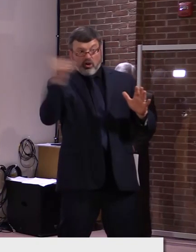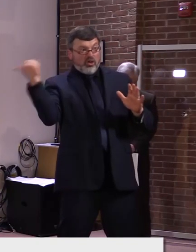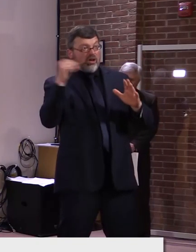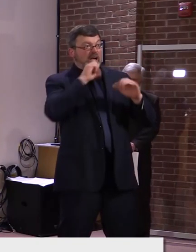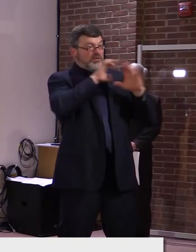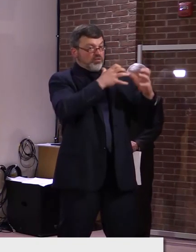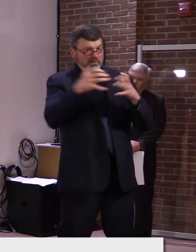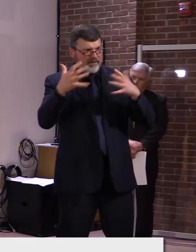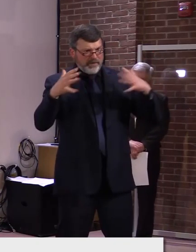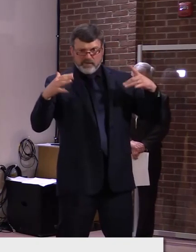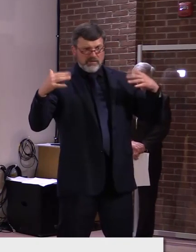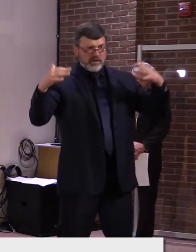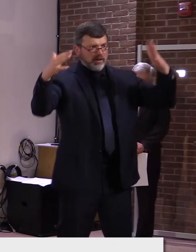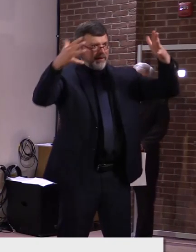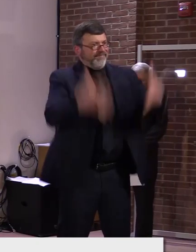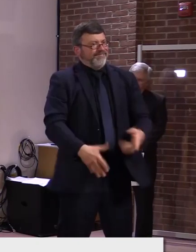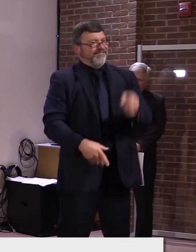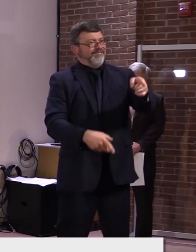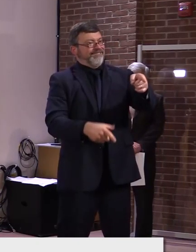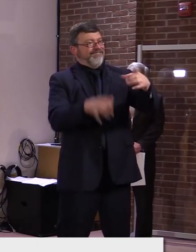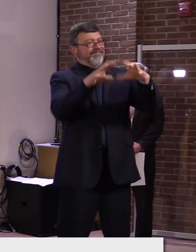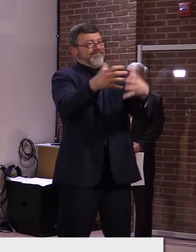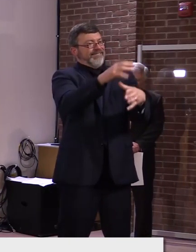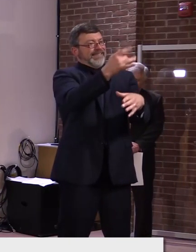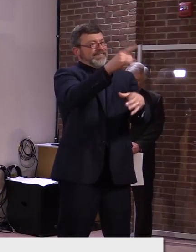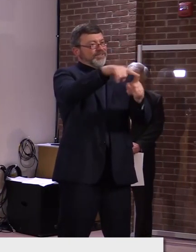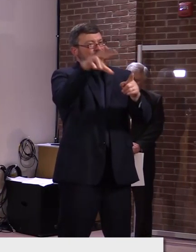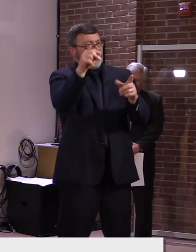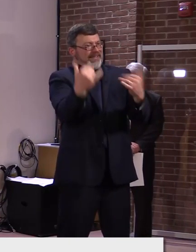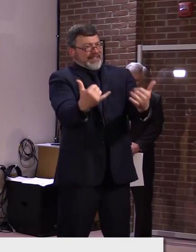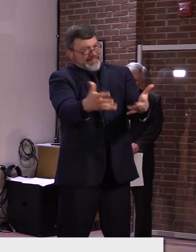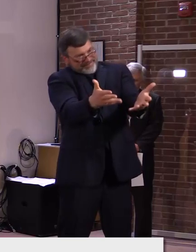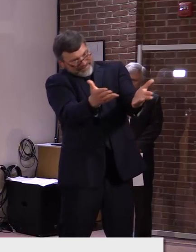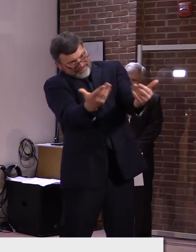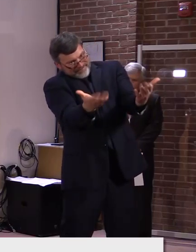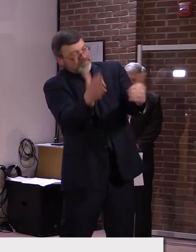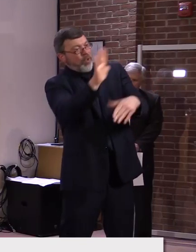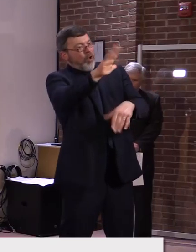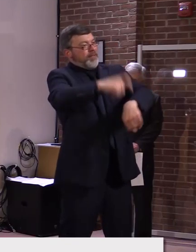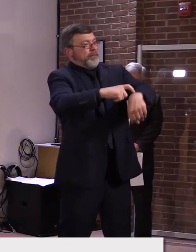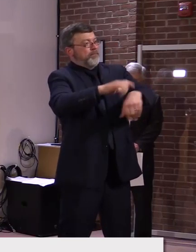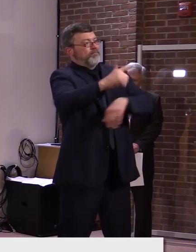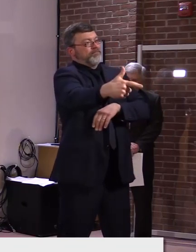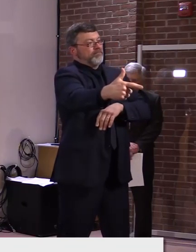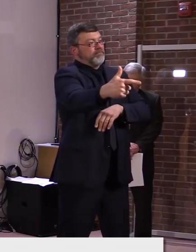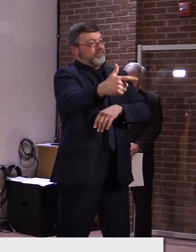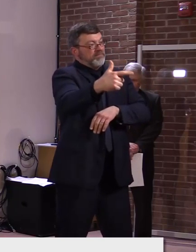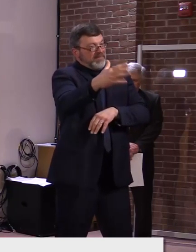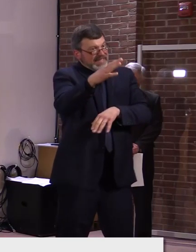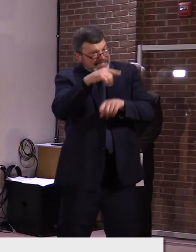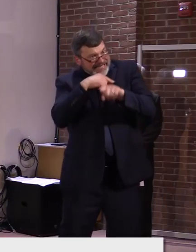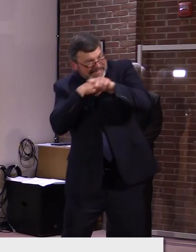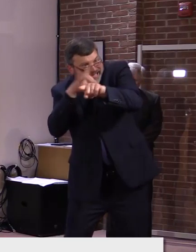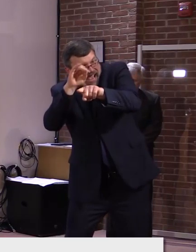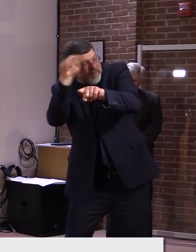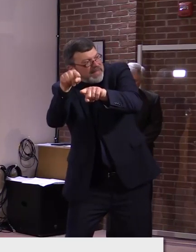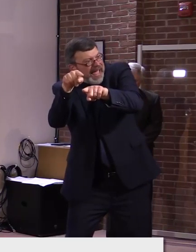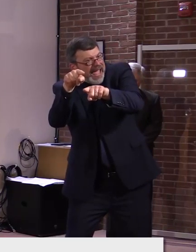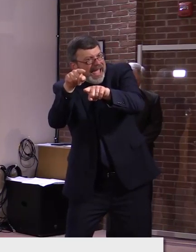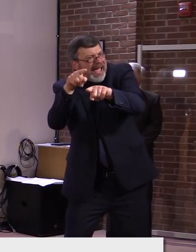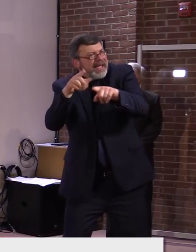lift restrictions early, including gathering sizes, masks, social distancing, the curfew at